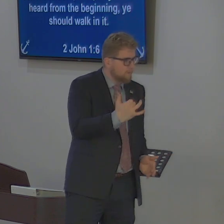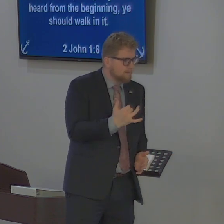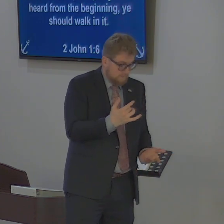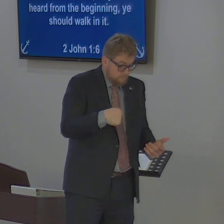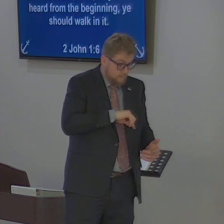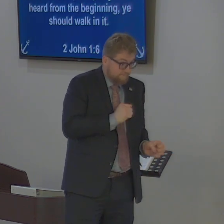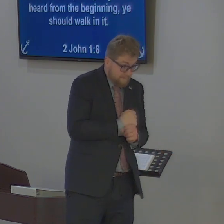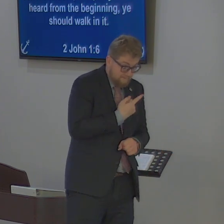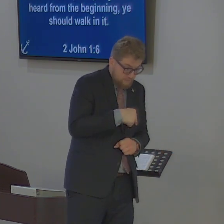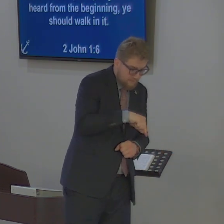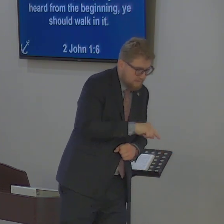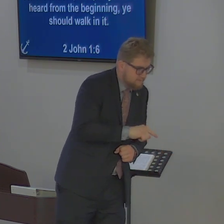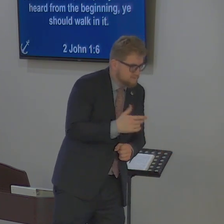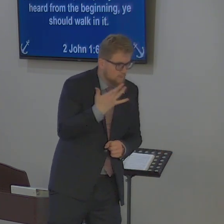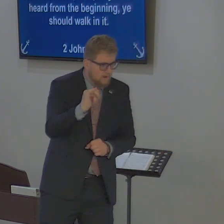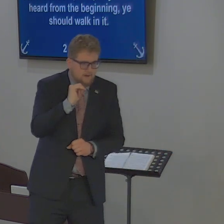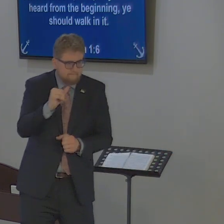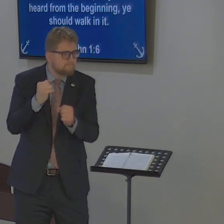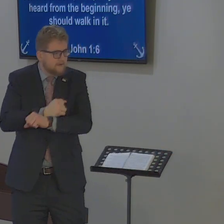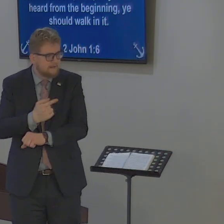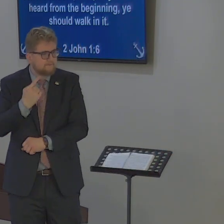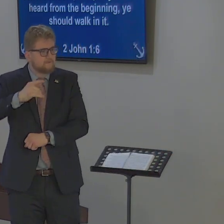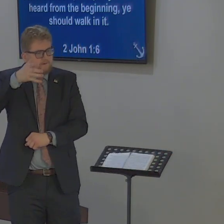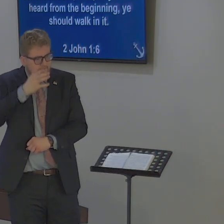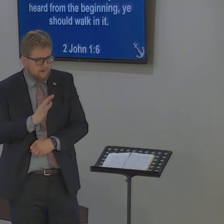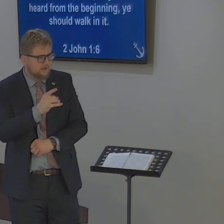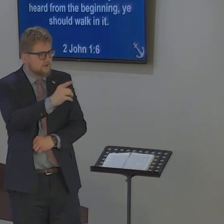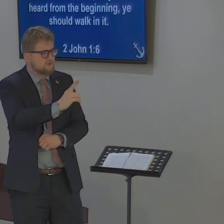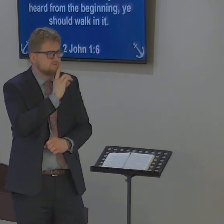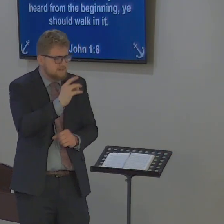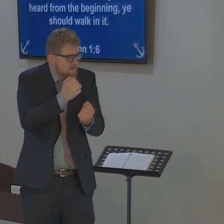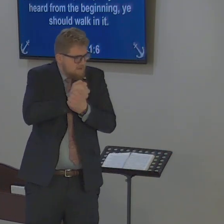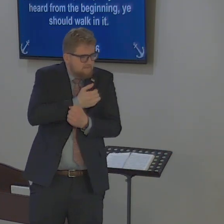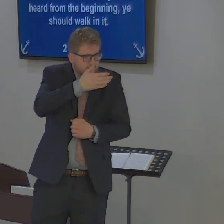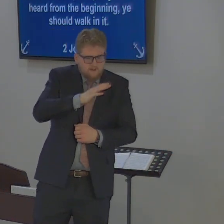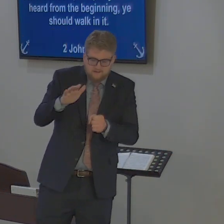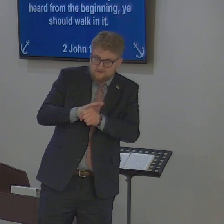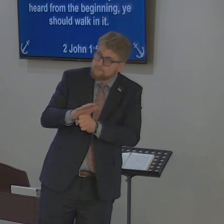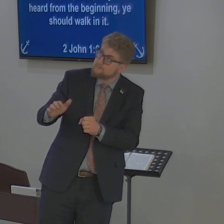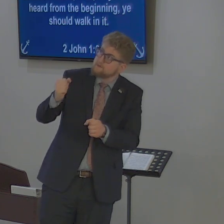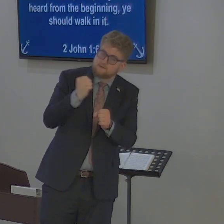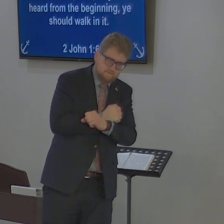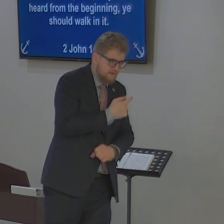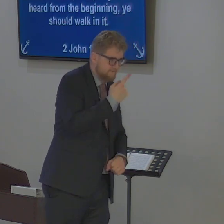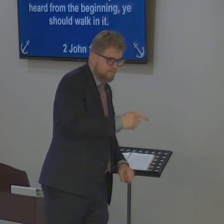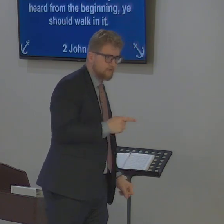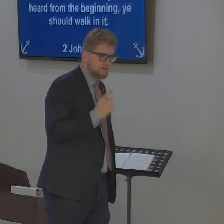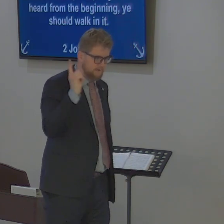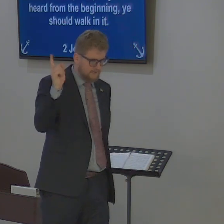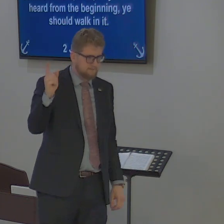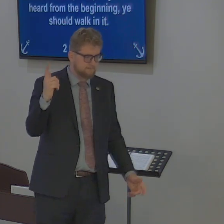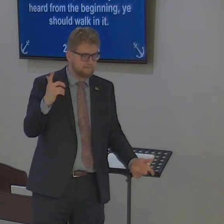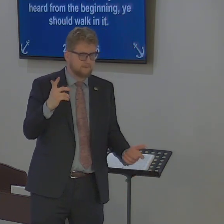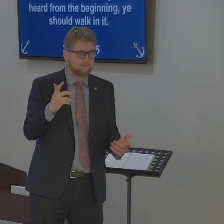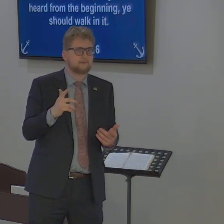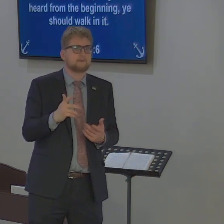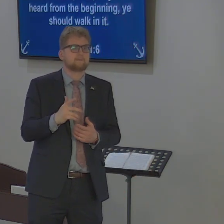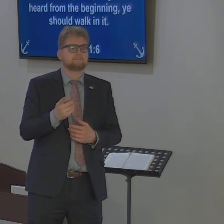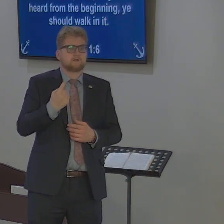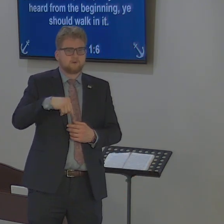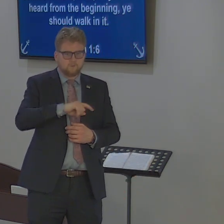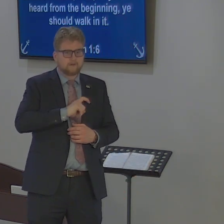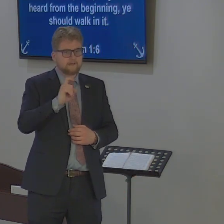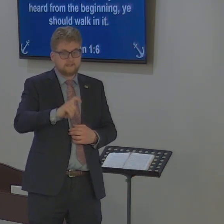him? Do you love the Word of God to recognize what the truth says so that we can understand what the Word of God says to ID what that deception